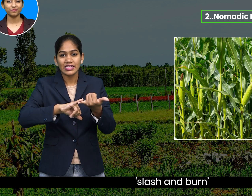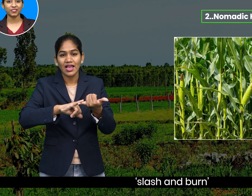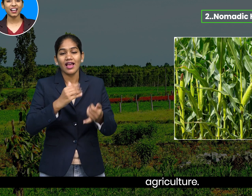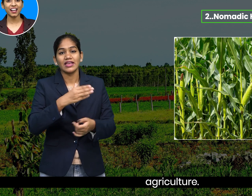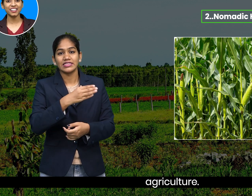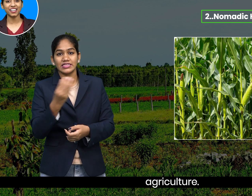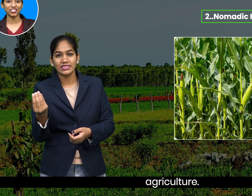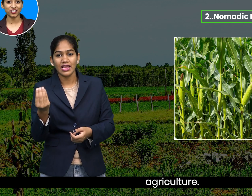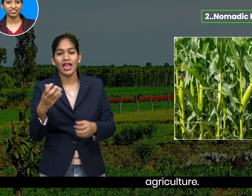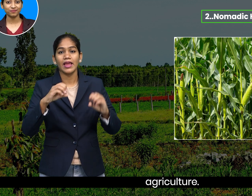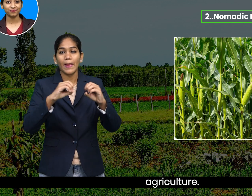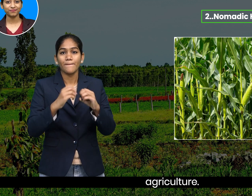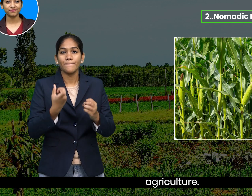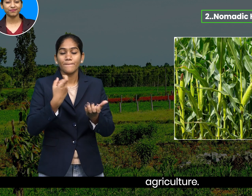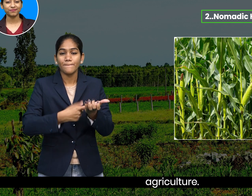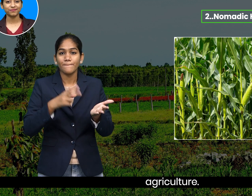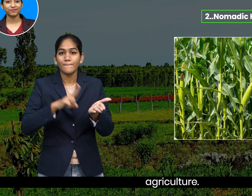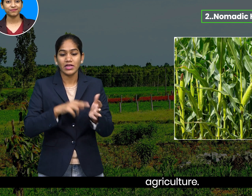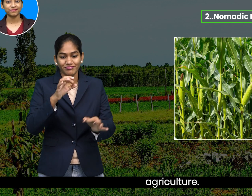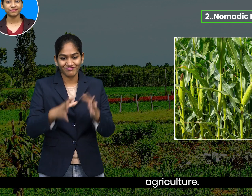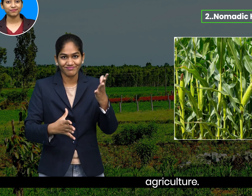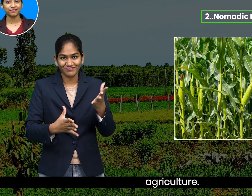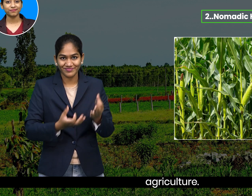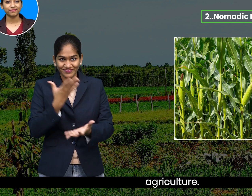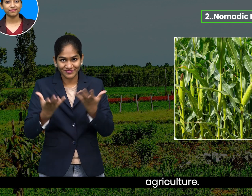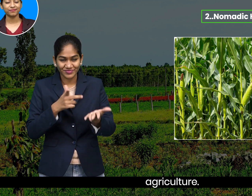burn agriculture.